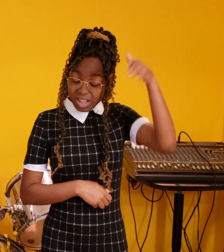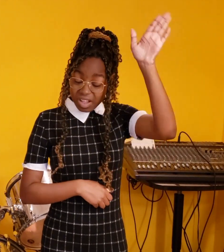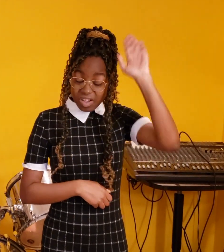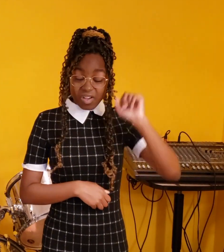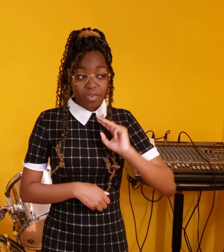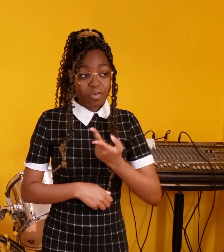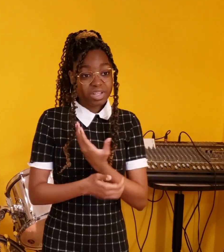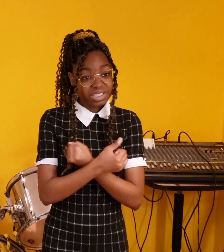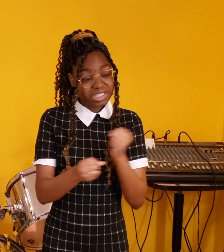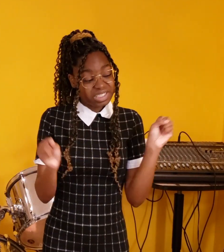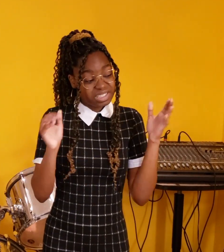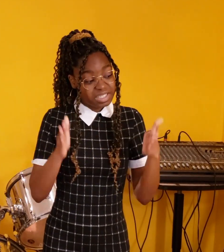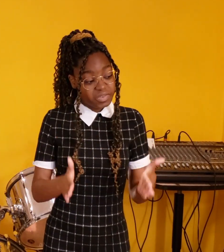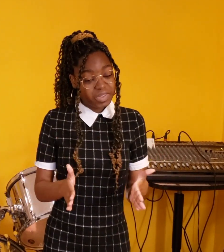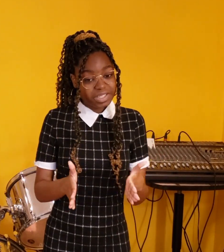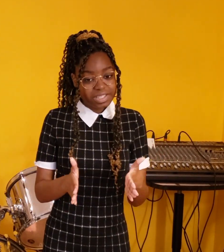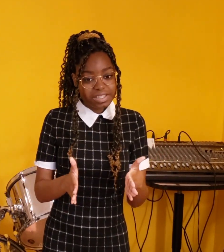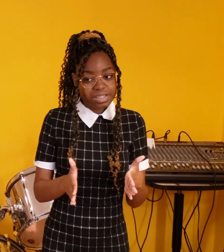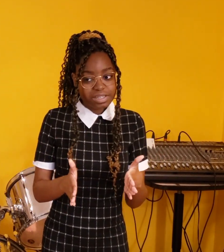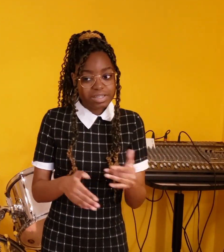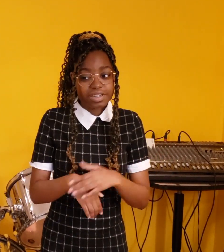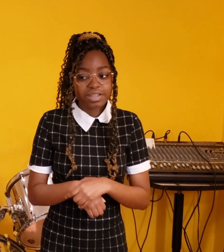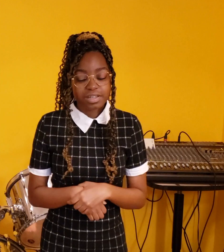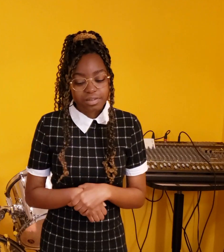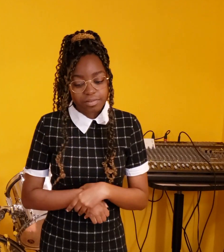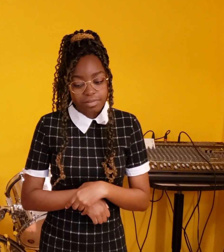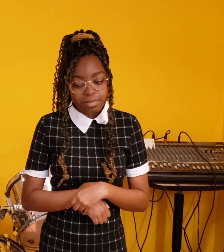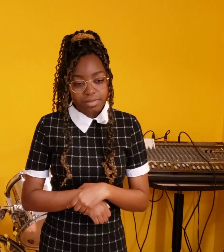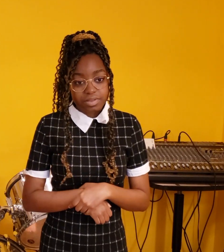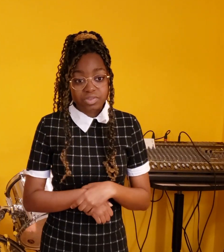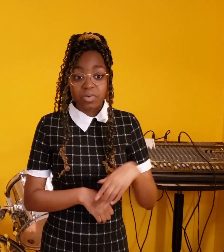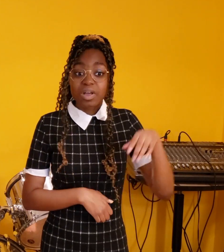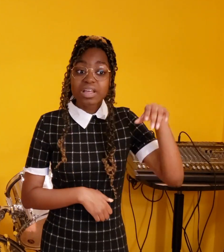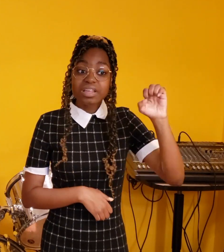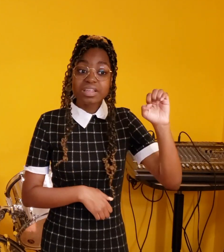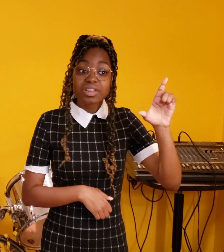You see that? So